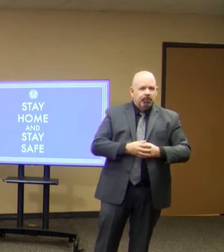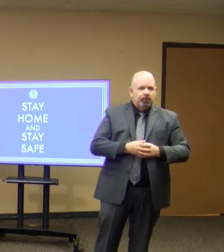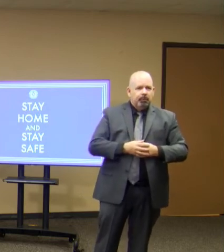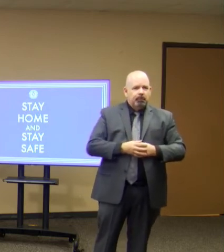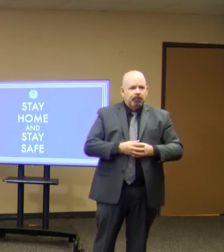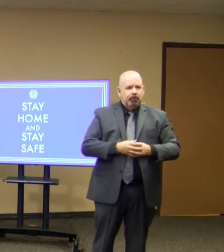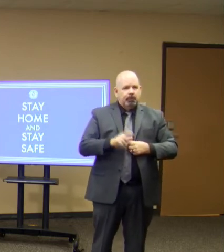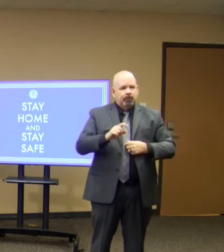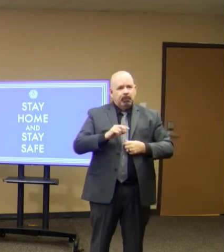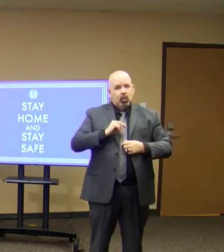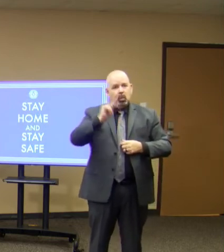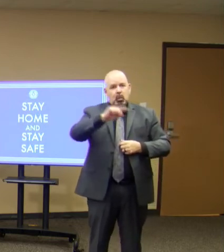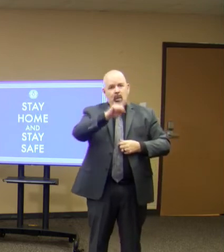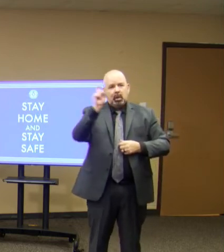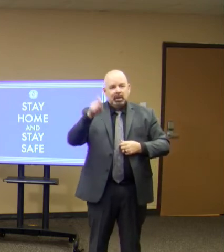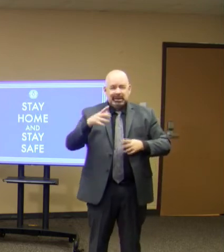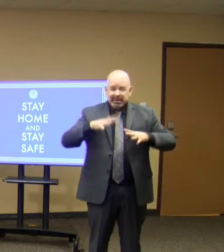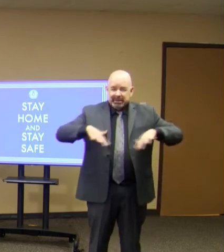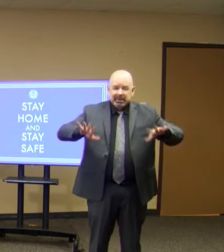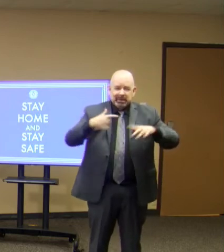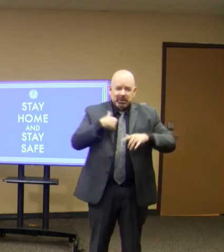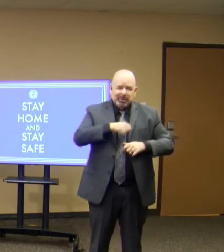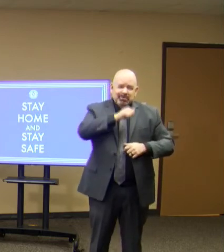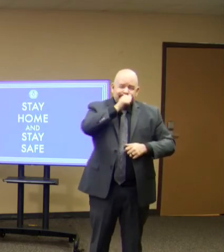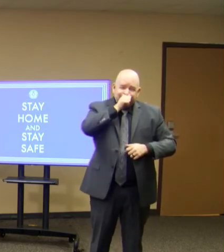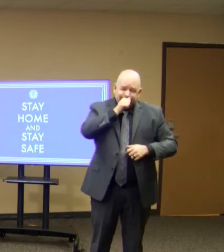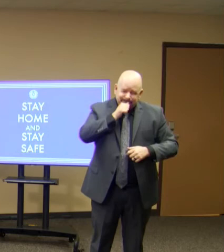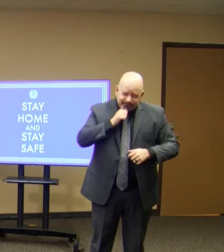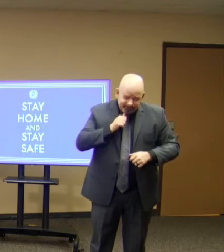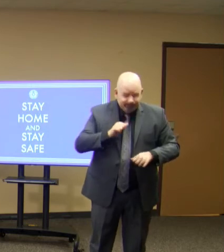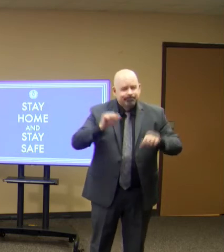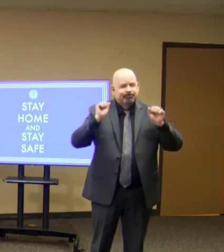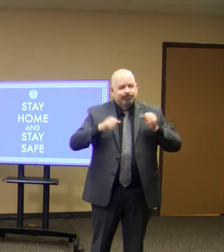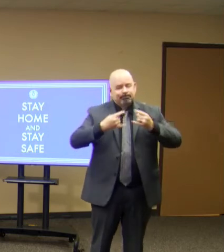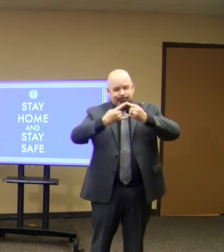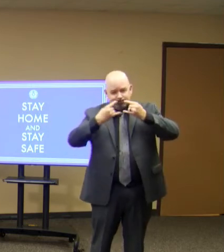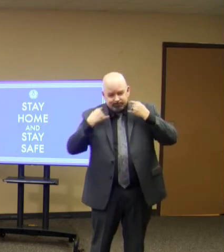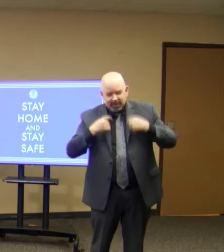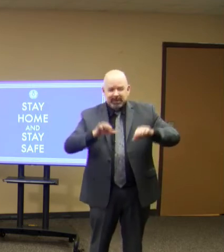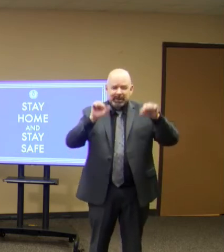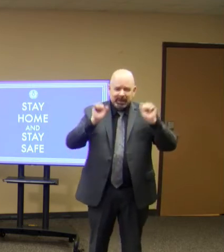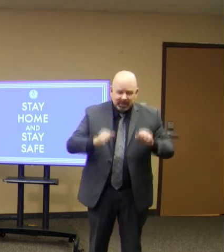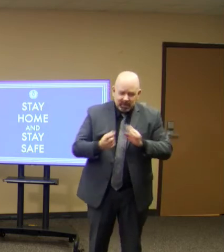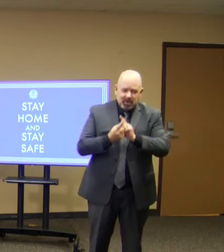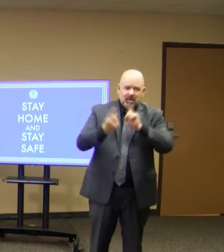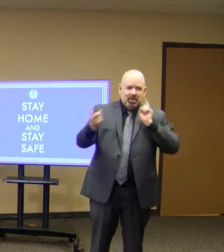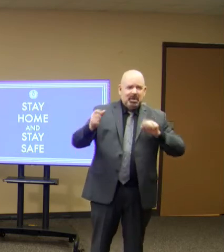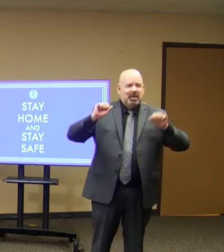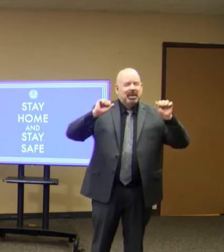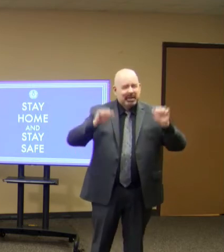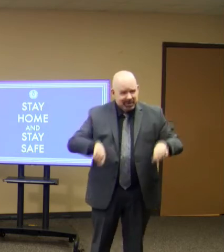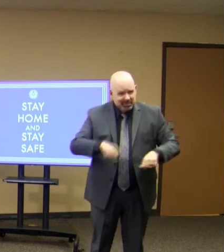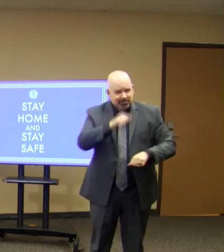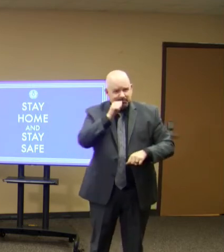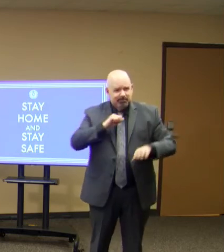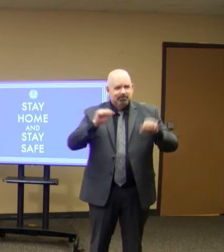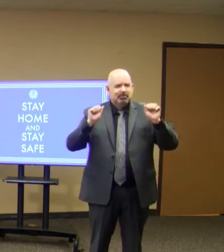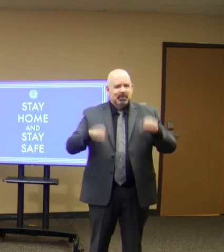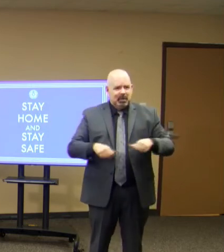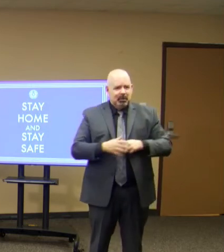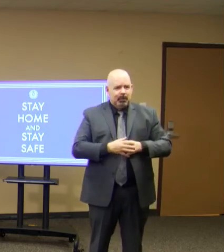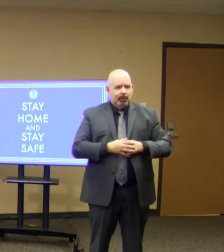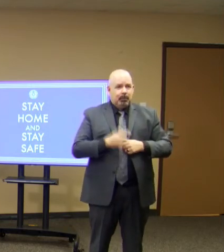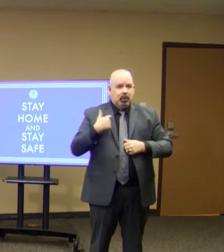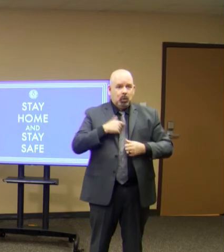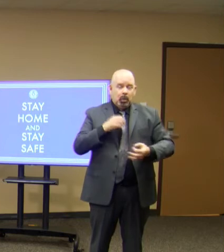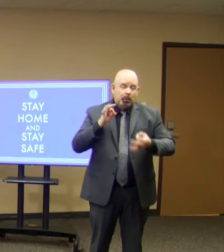it's like everything else in life. We're not always perfect. And so what you've got to say is if you let your guard down in the past, what